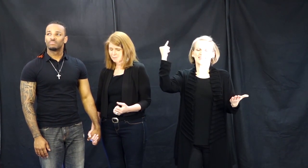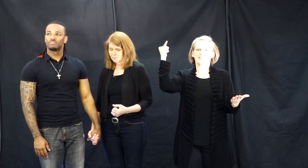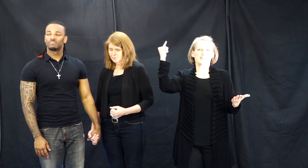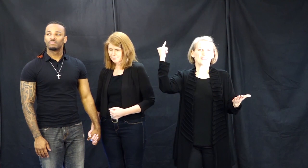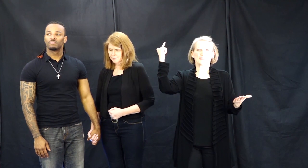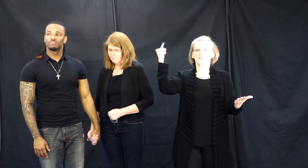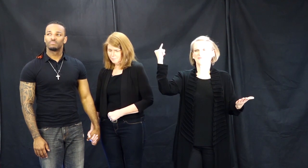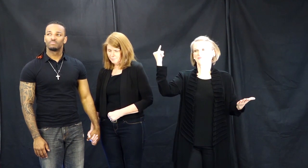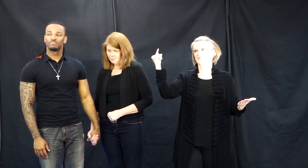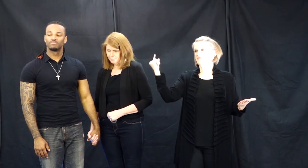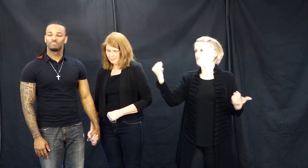imagine?